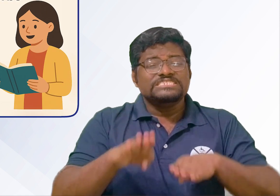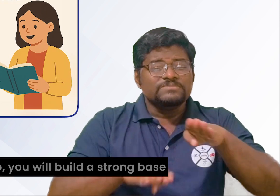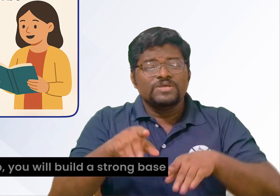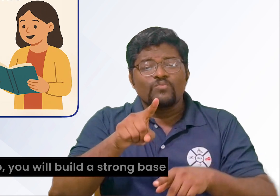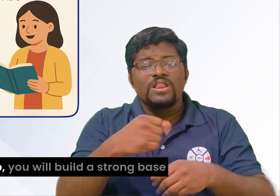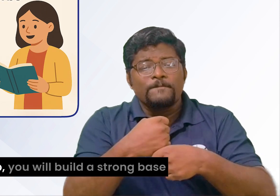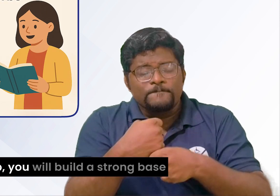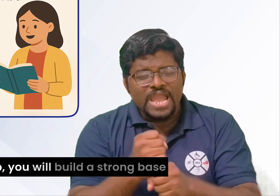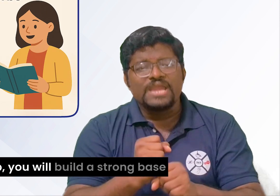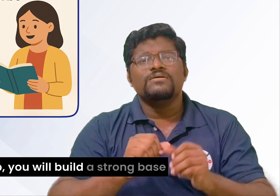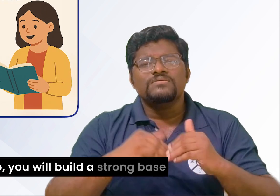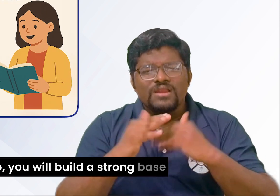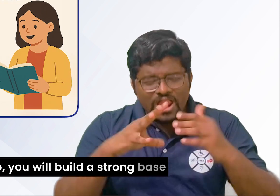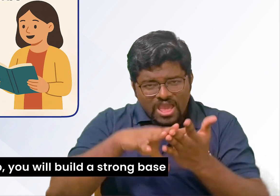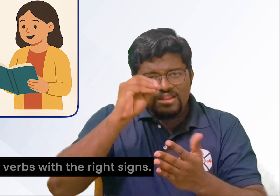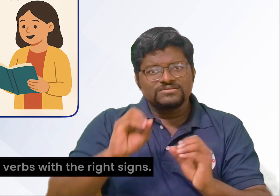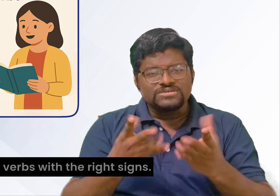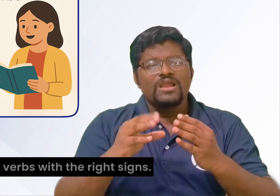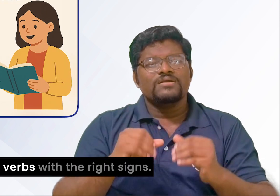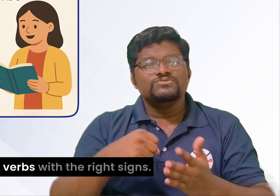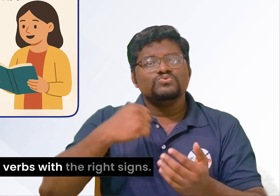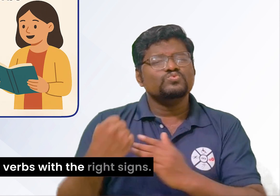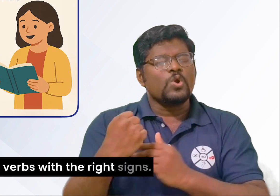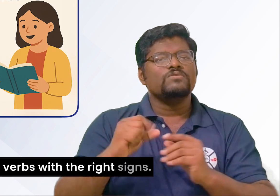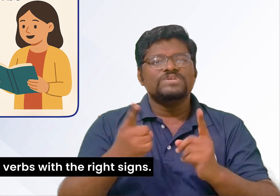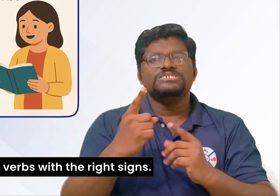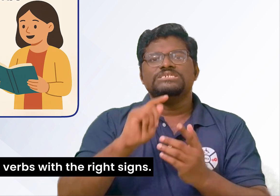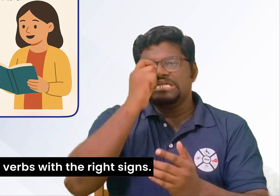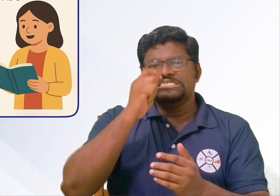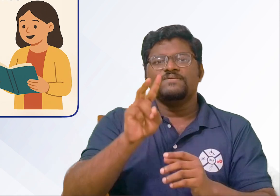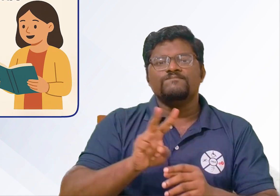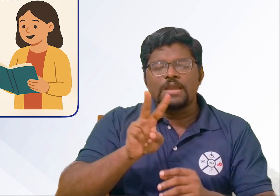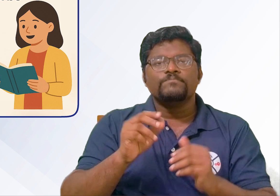Step by step, you will build a strong base in English verbs with the right signs.